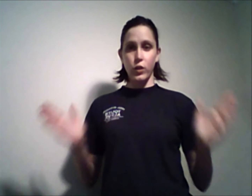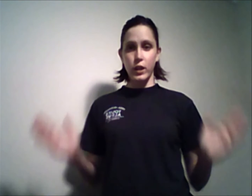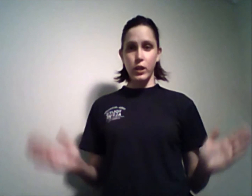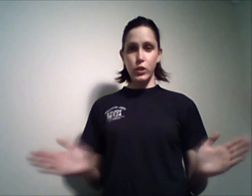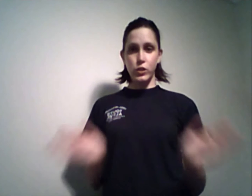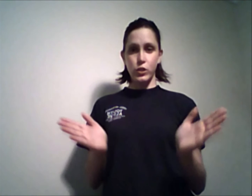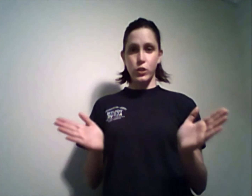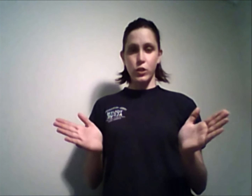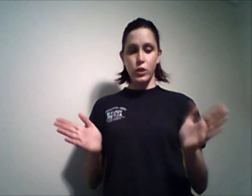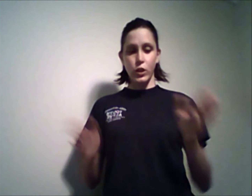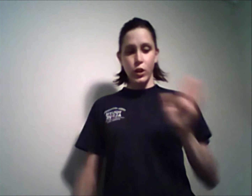Encourage